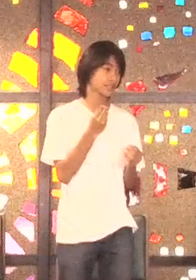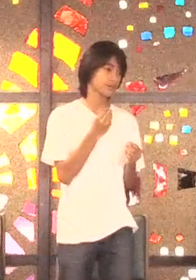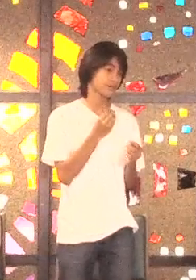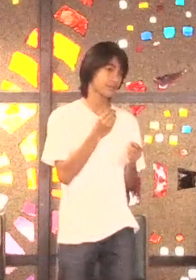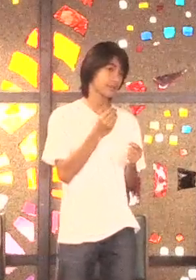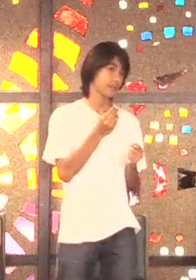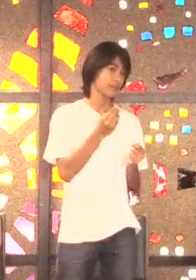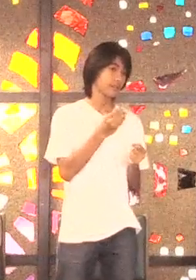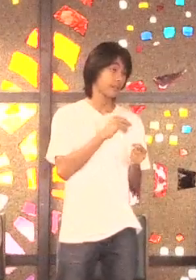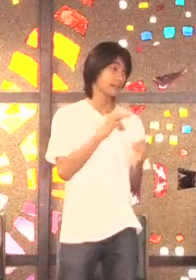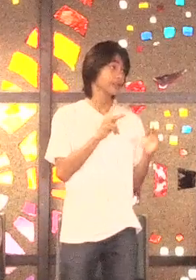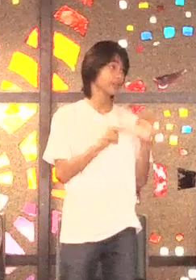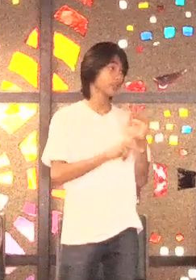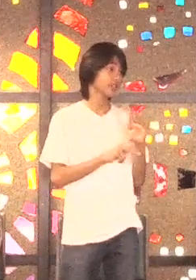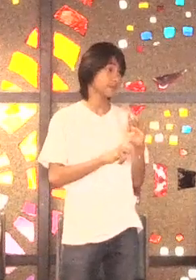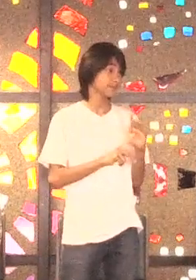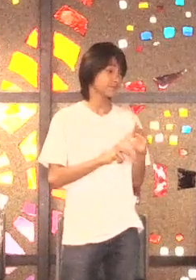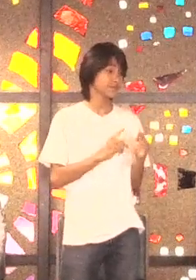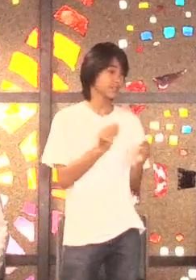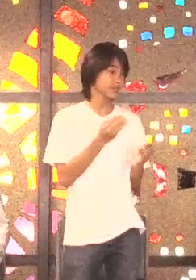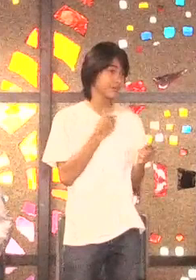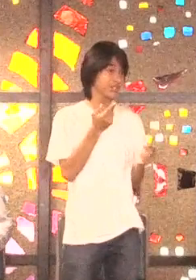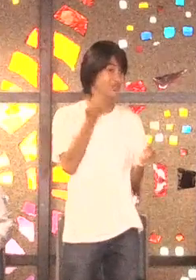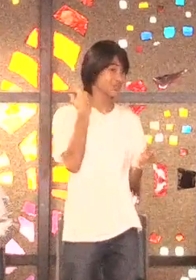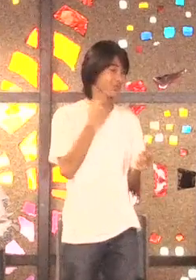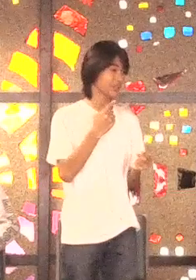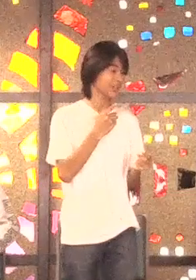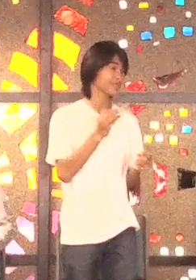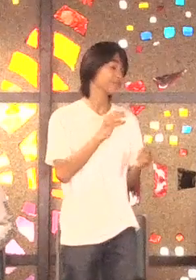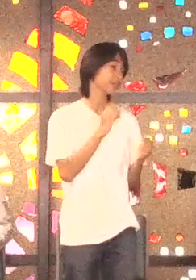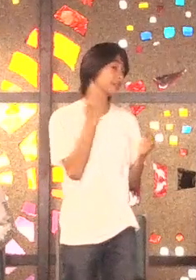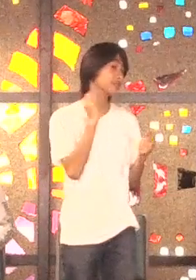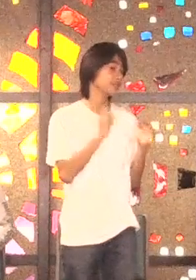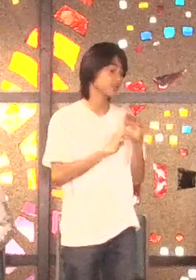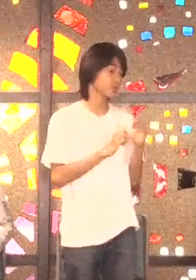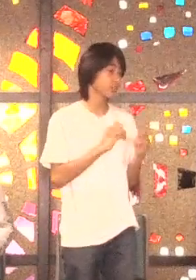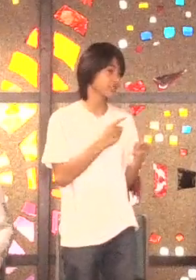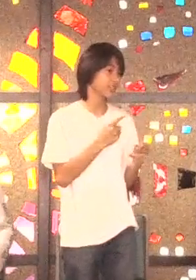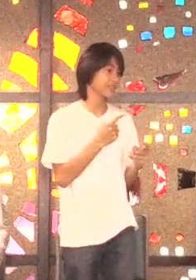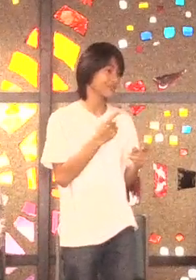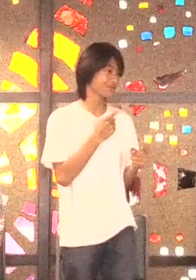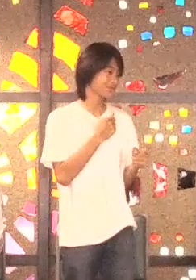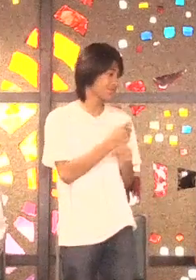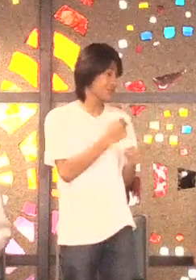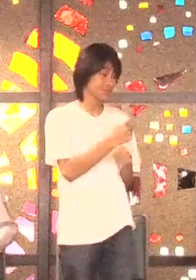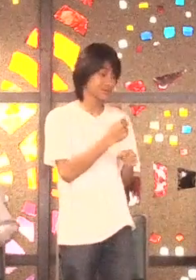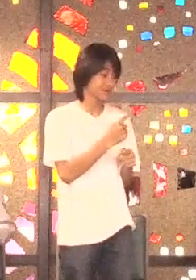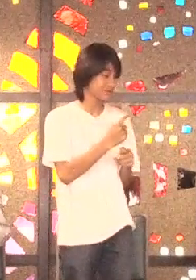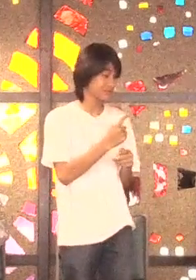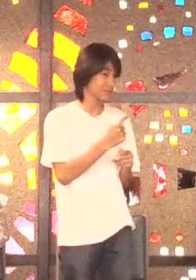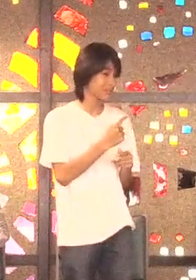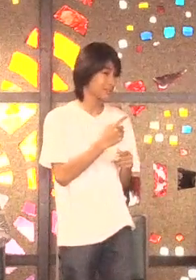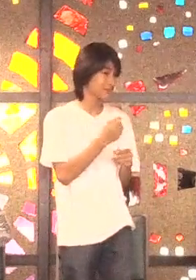languages and care about it. They used to, and back in elementary school, they used to like